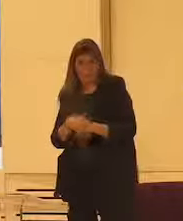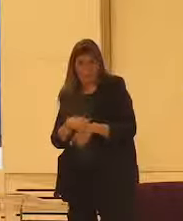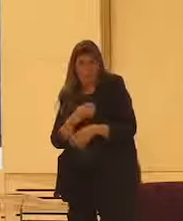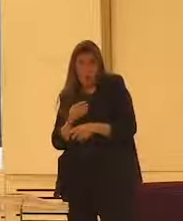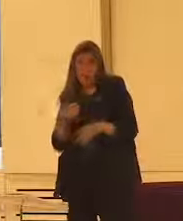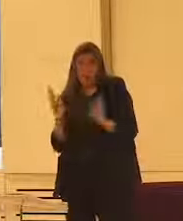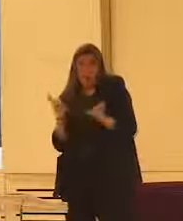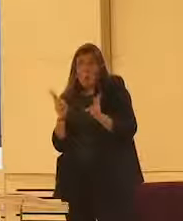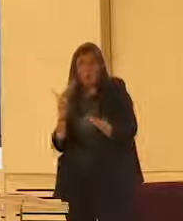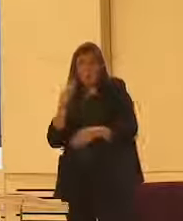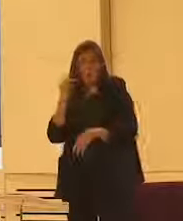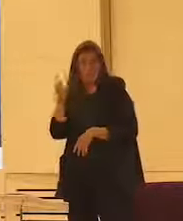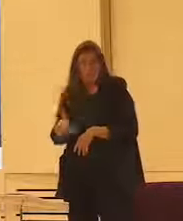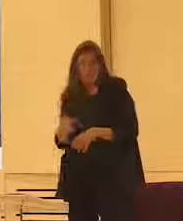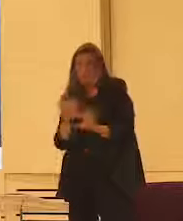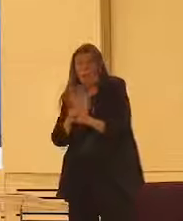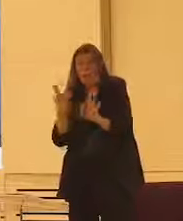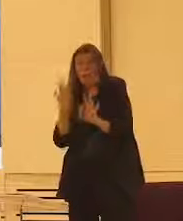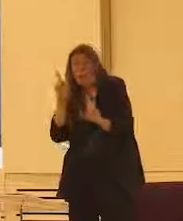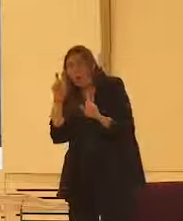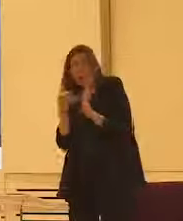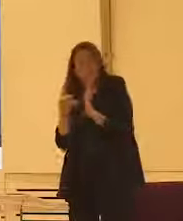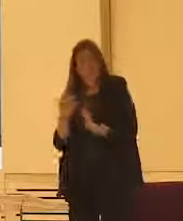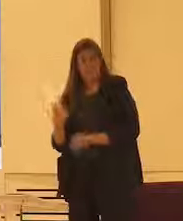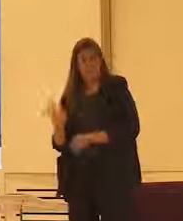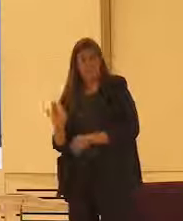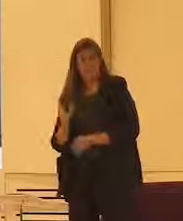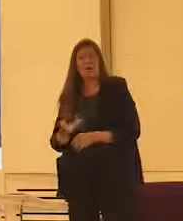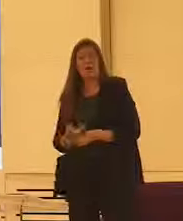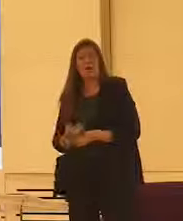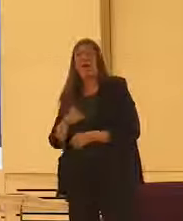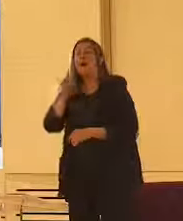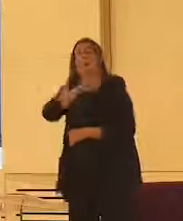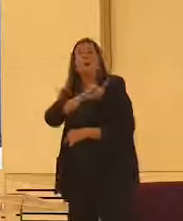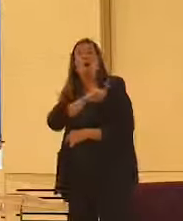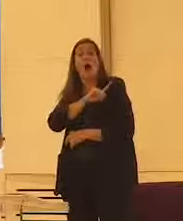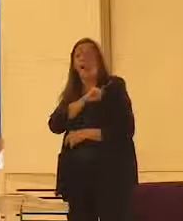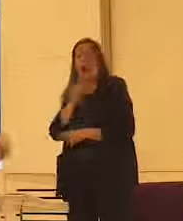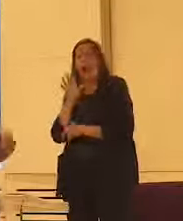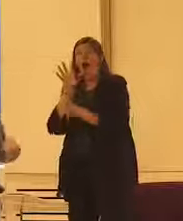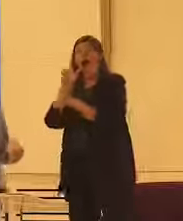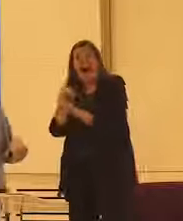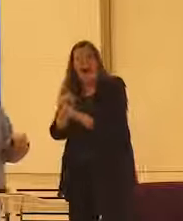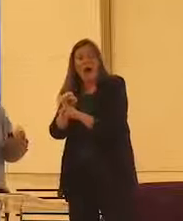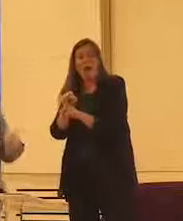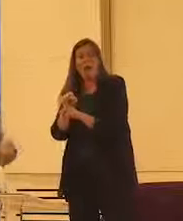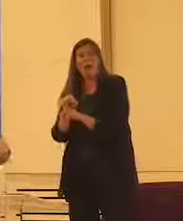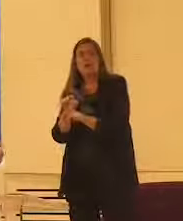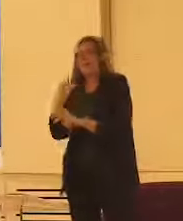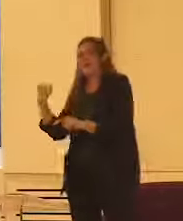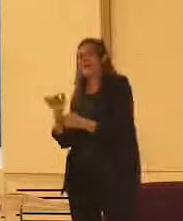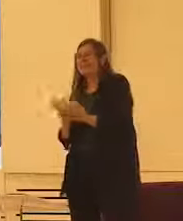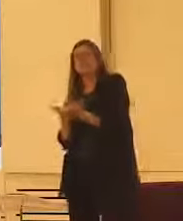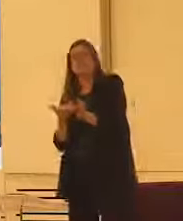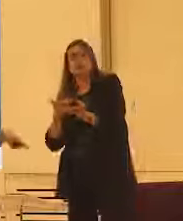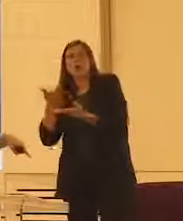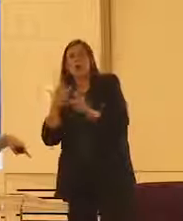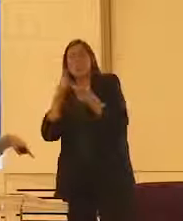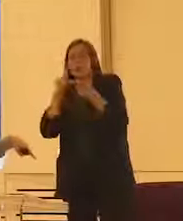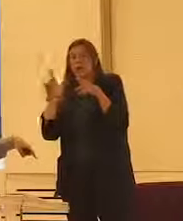person. But when we dug into it, we found out it was because his council had merged the sensory social